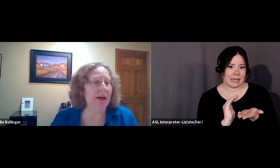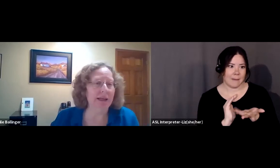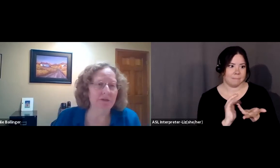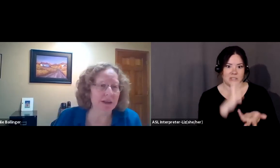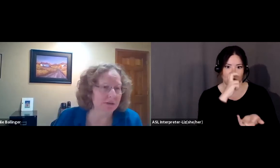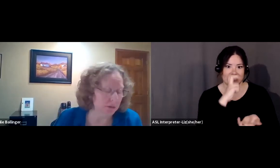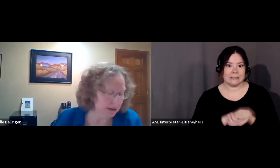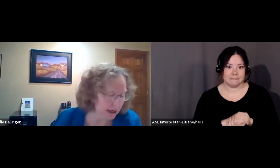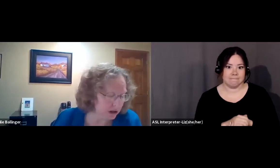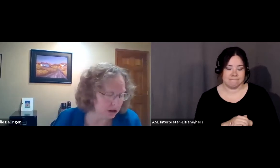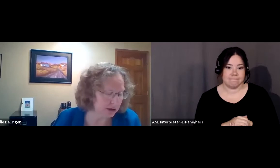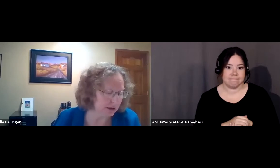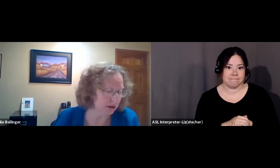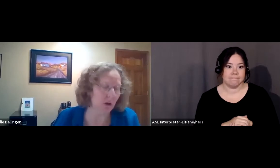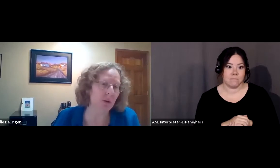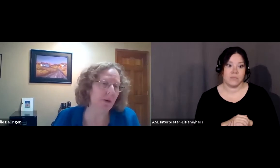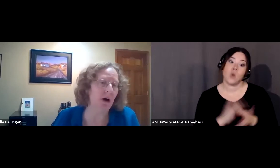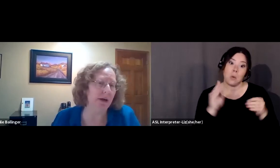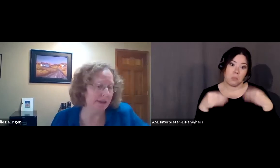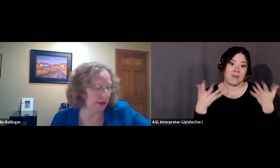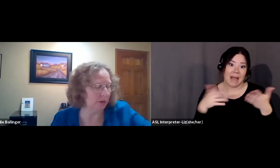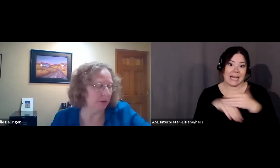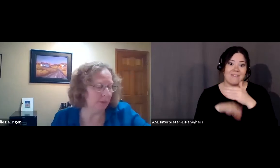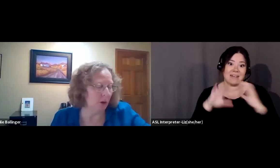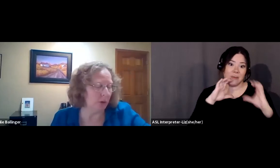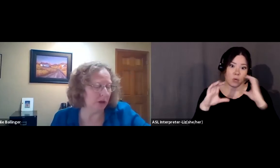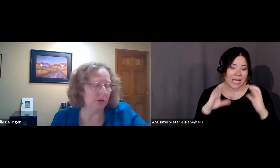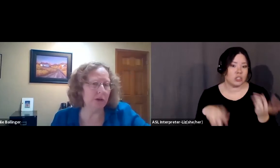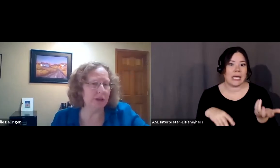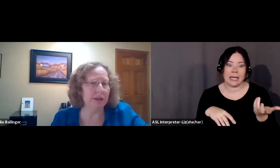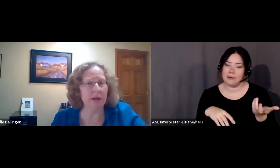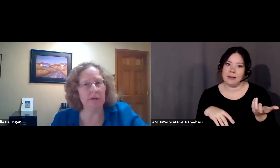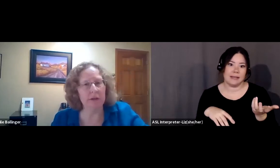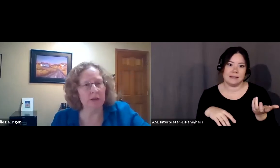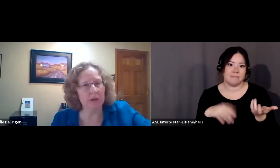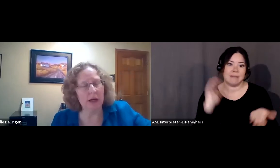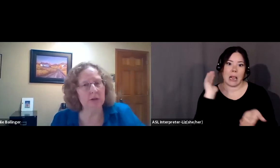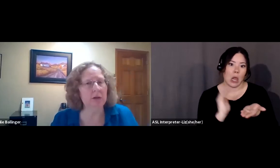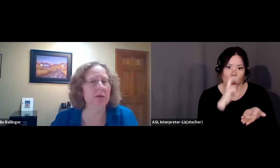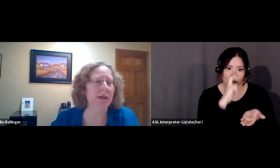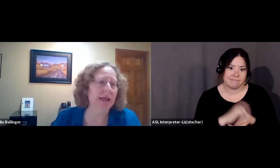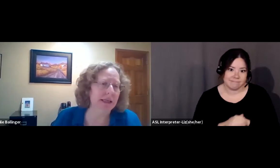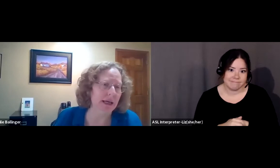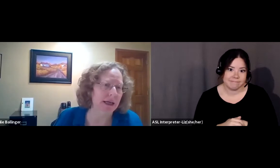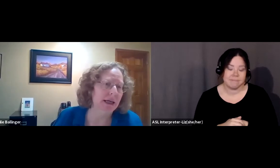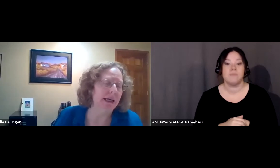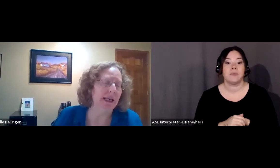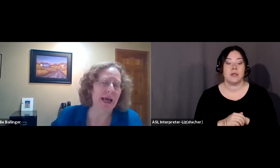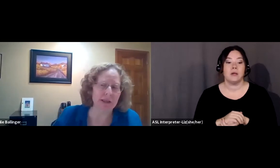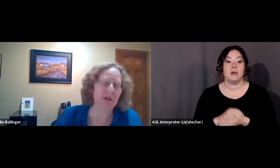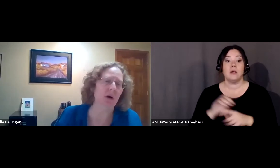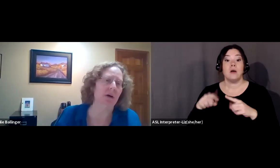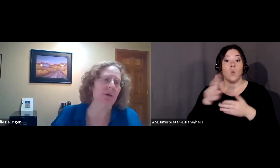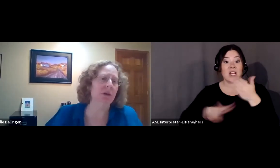So providing effective communication is a lower bar, etc. When a university is covered under Title II of the ADA,